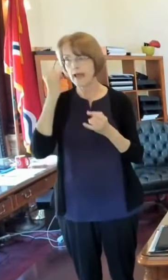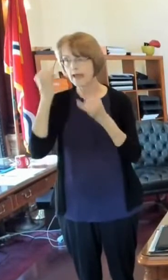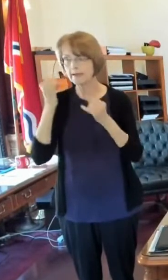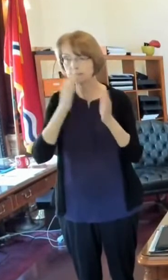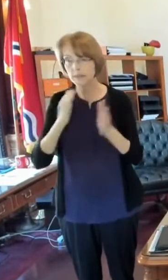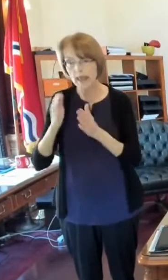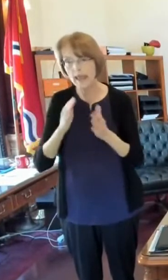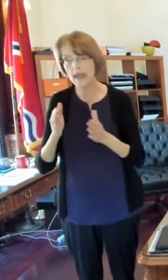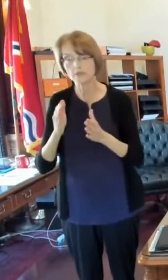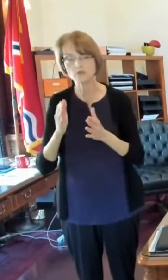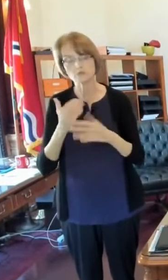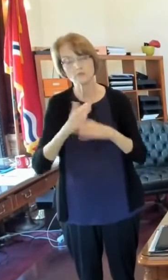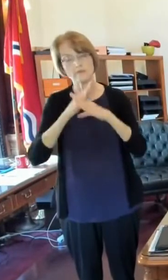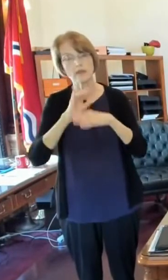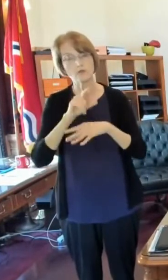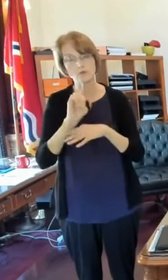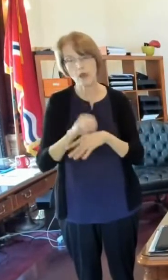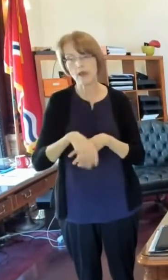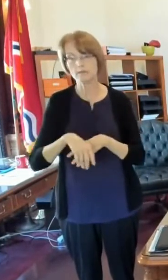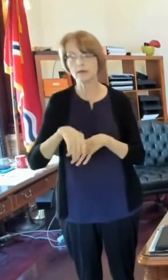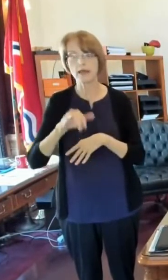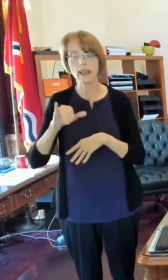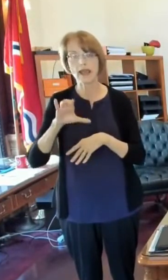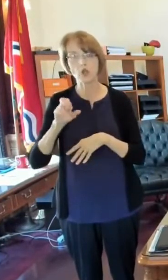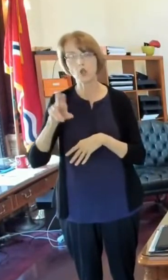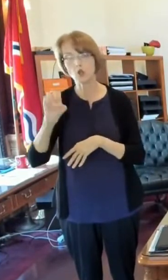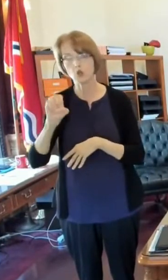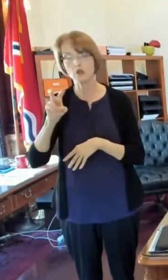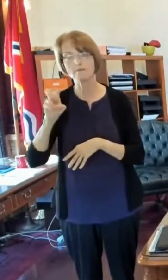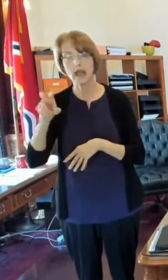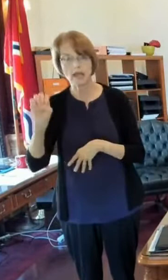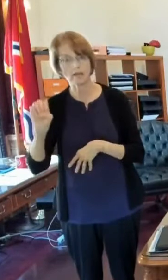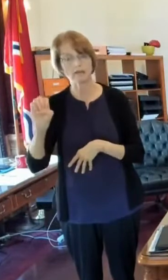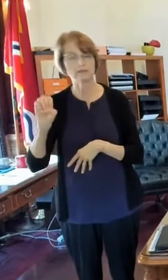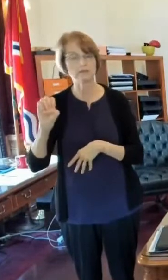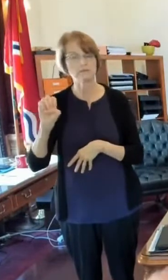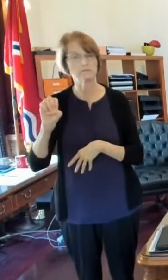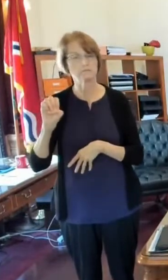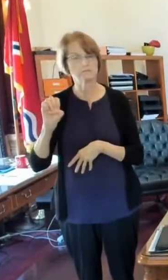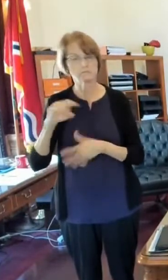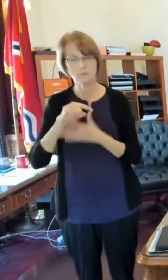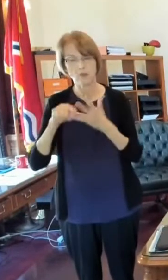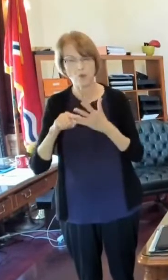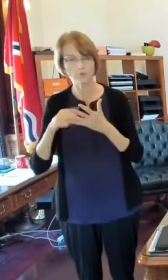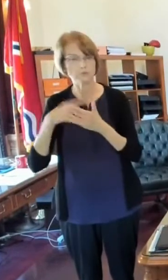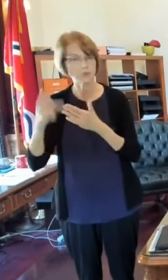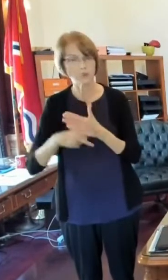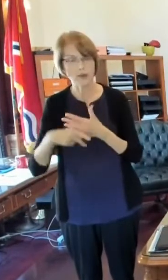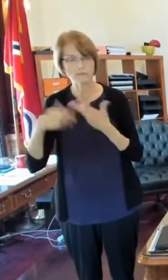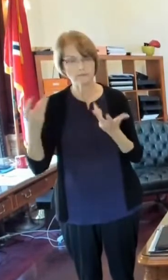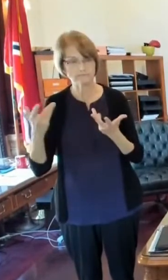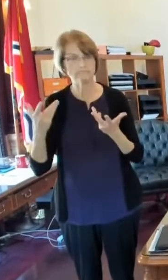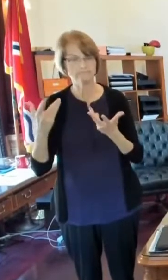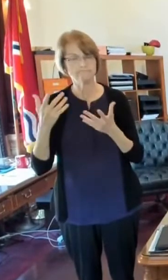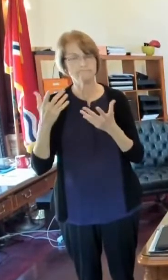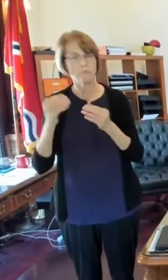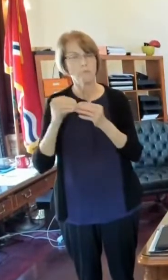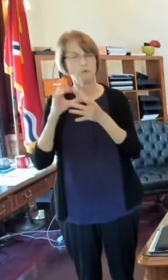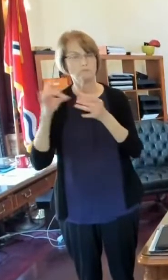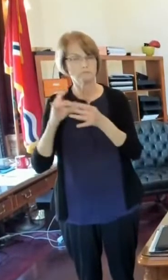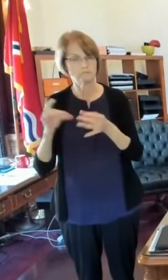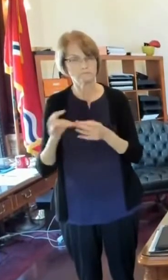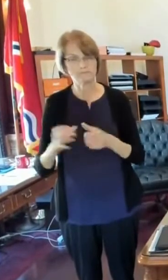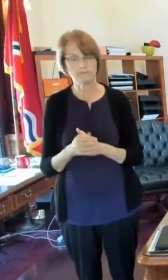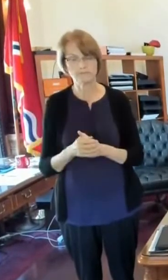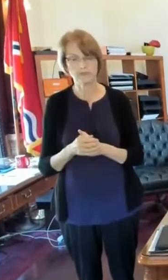Violence that are also happening parallel to Yes. Enforcement measures? So, there's